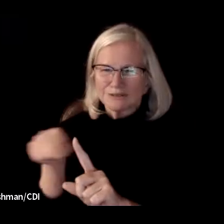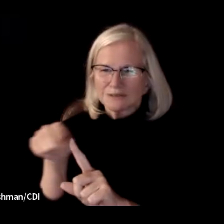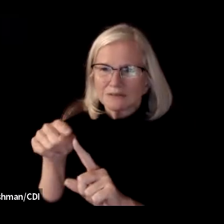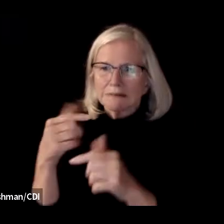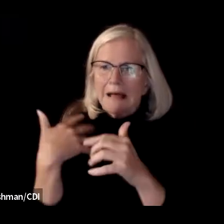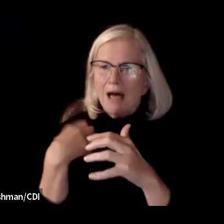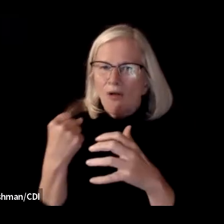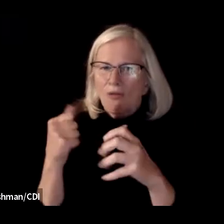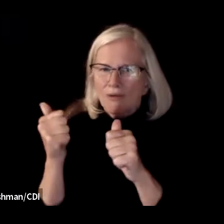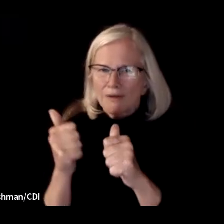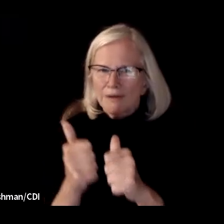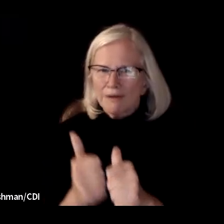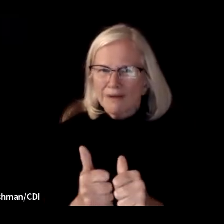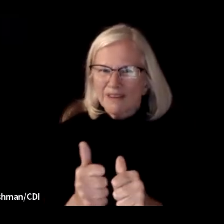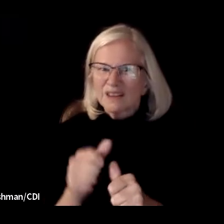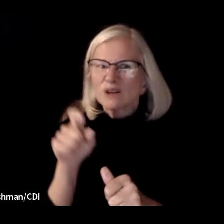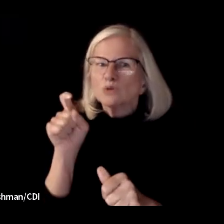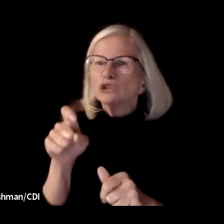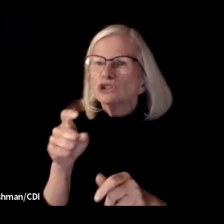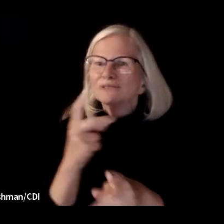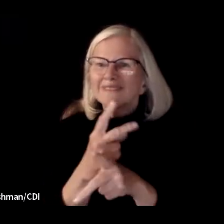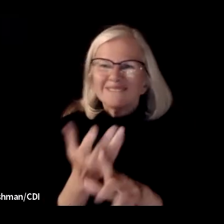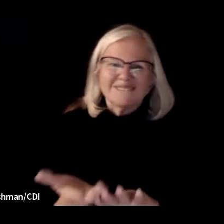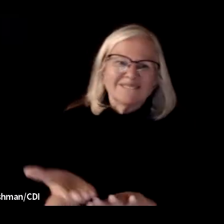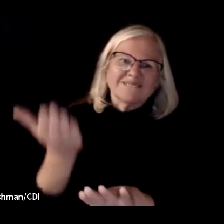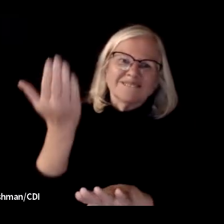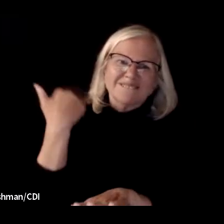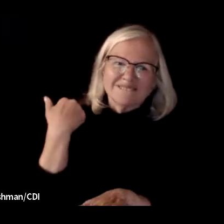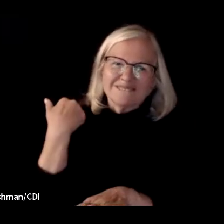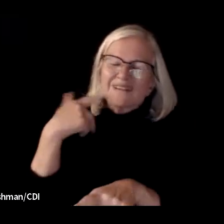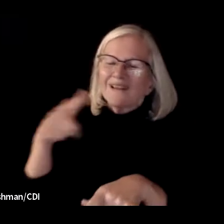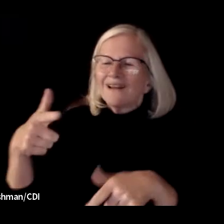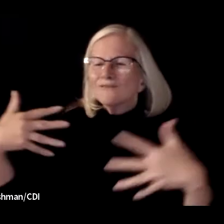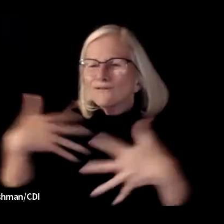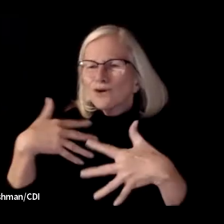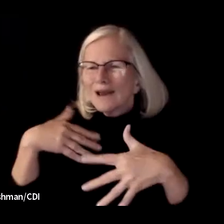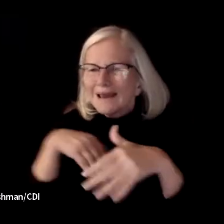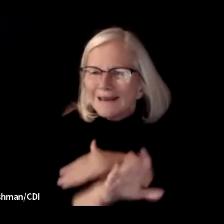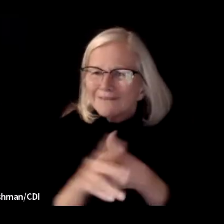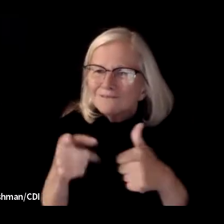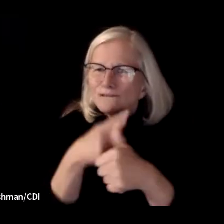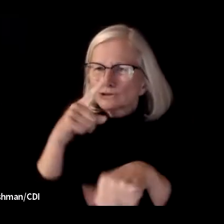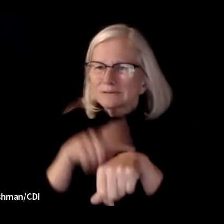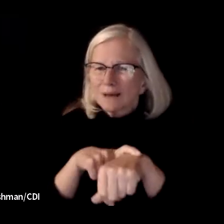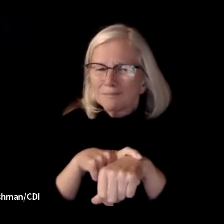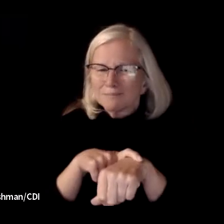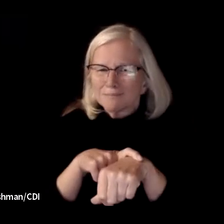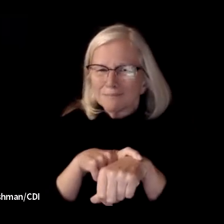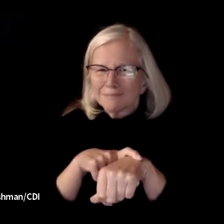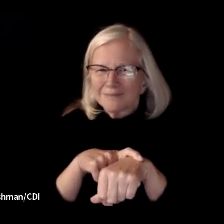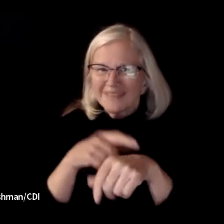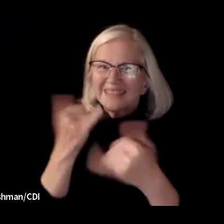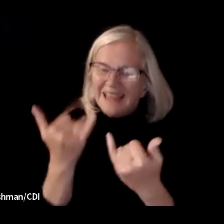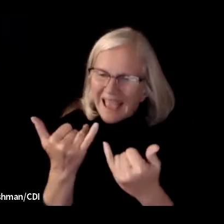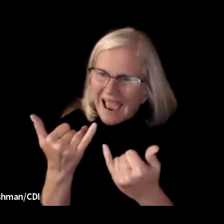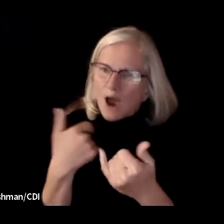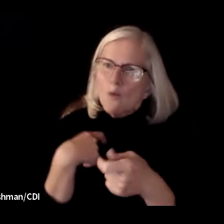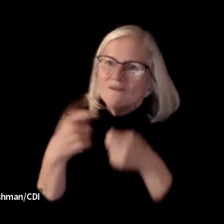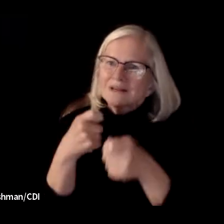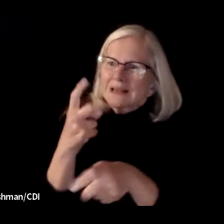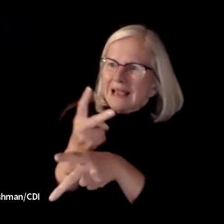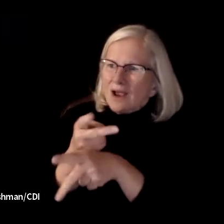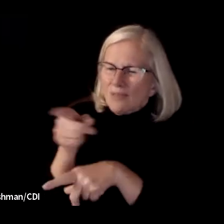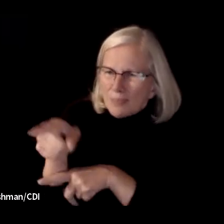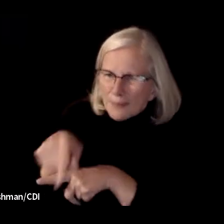just, sort of bogs down the system a little bit, because we got behind, I think, on some of that work. And that was as much from the